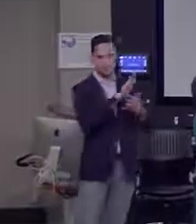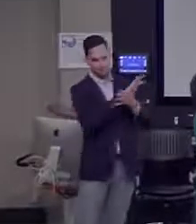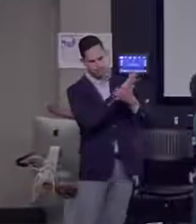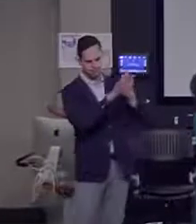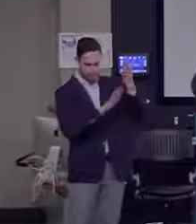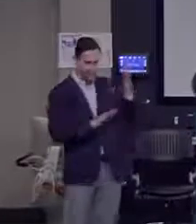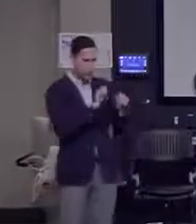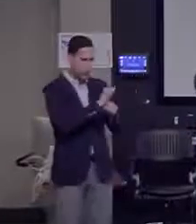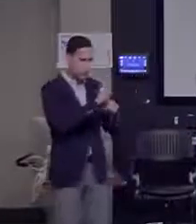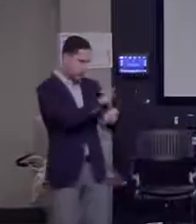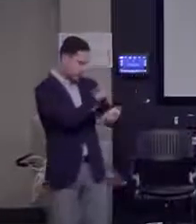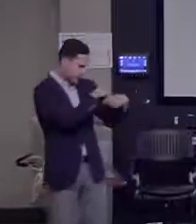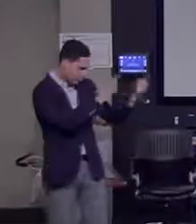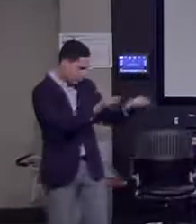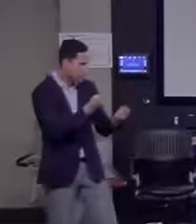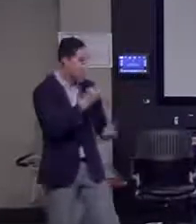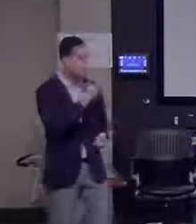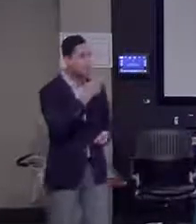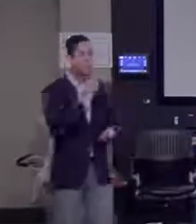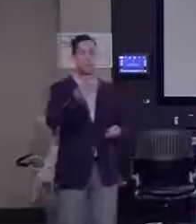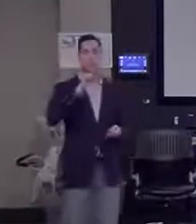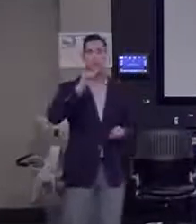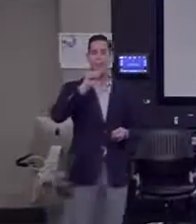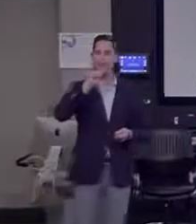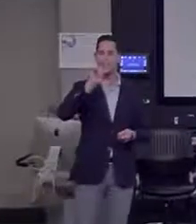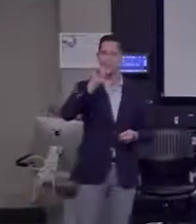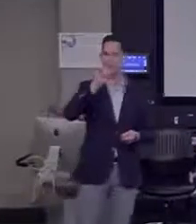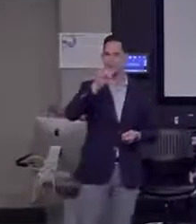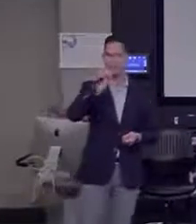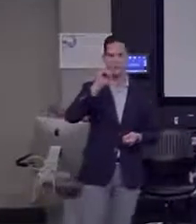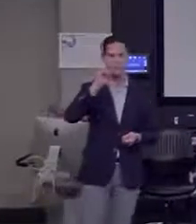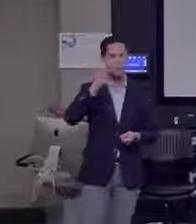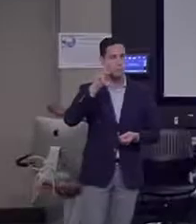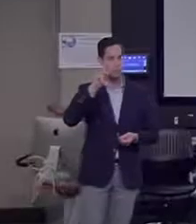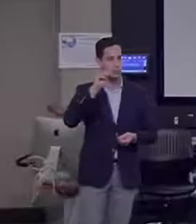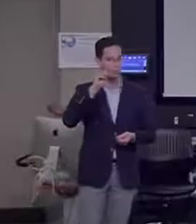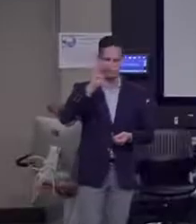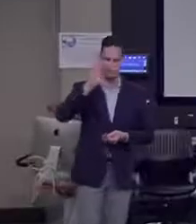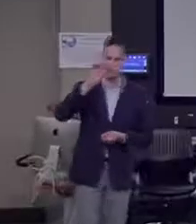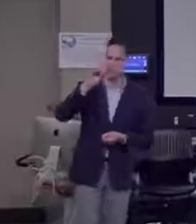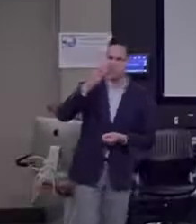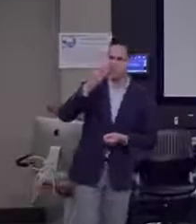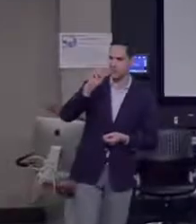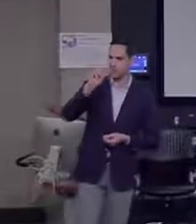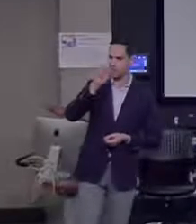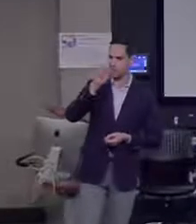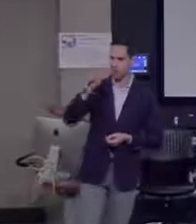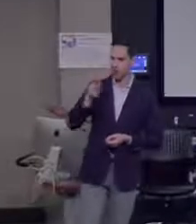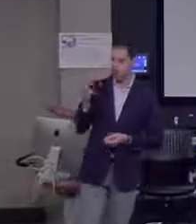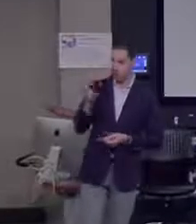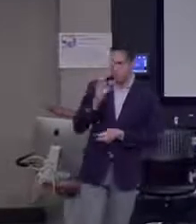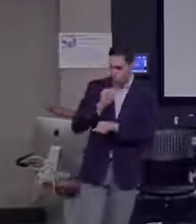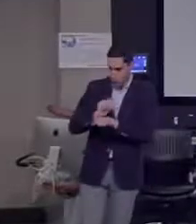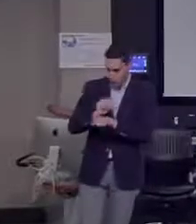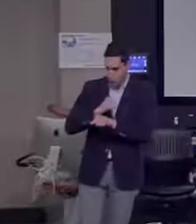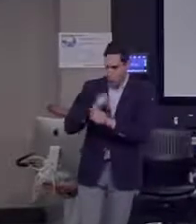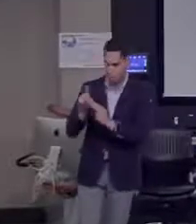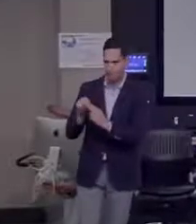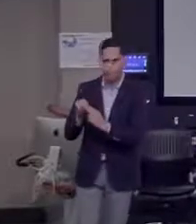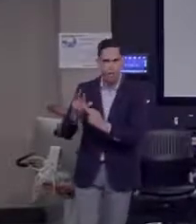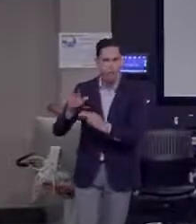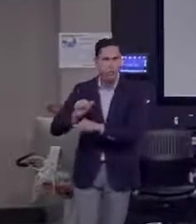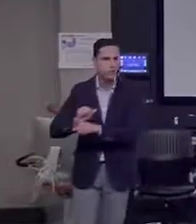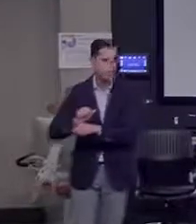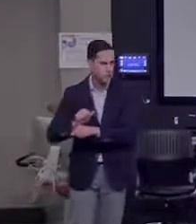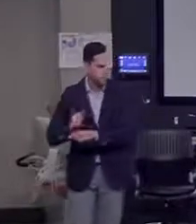Lauren Adamson and Roger Bakeman had done, we decided that we would look more closely at what it